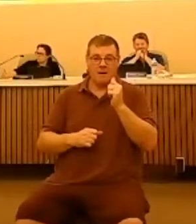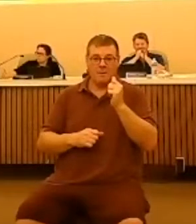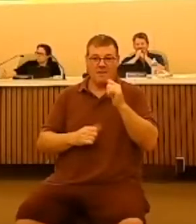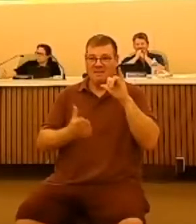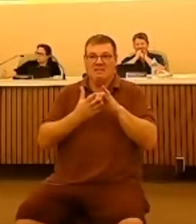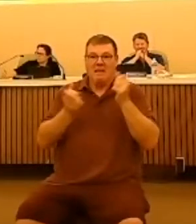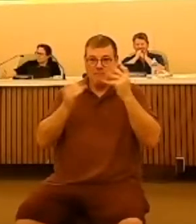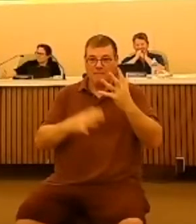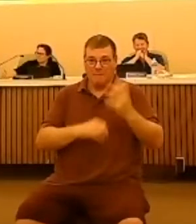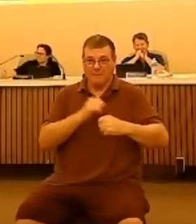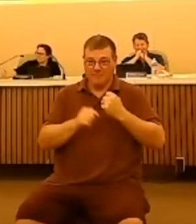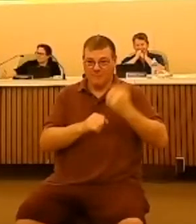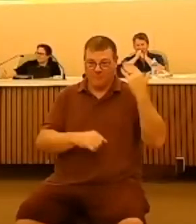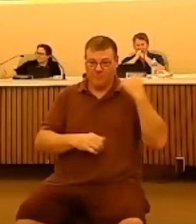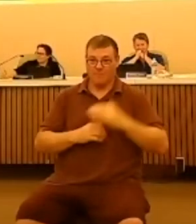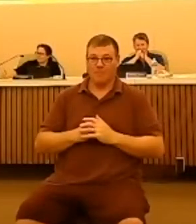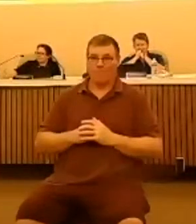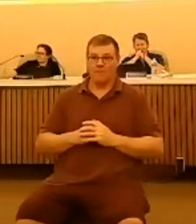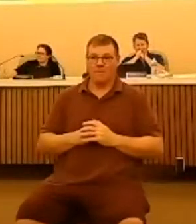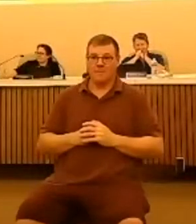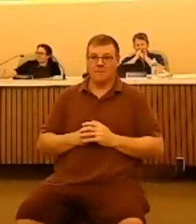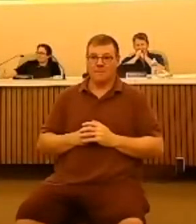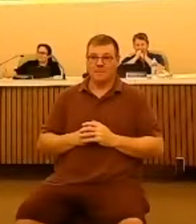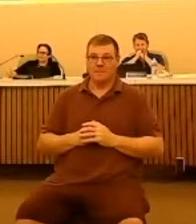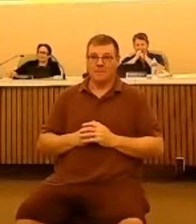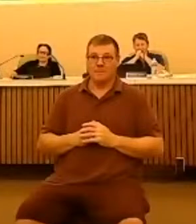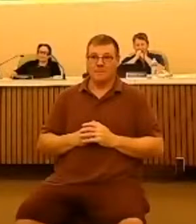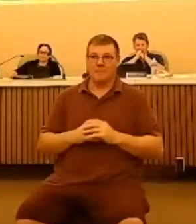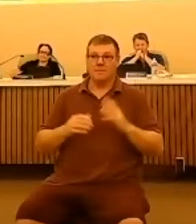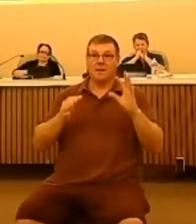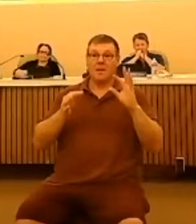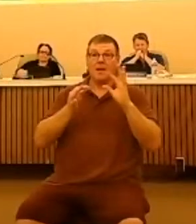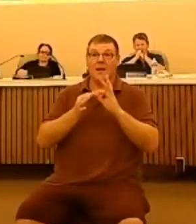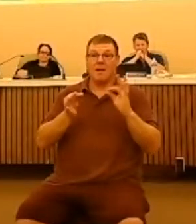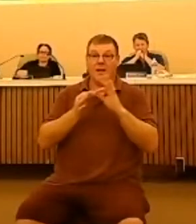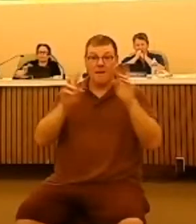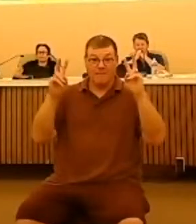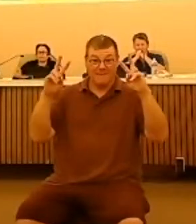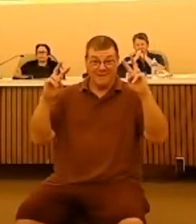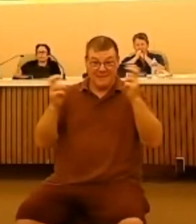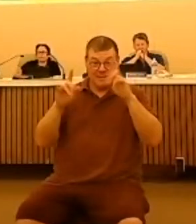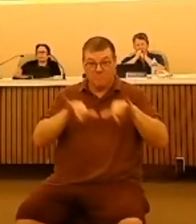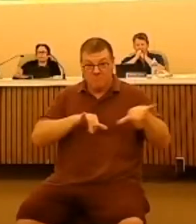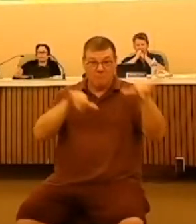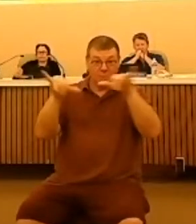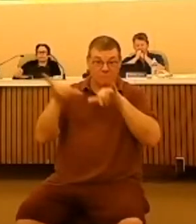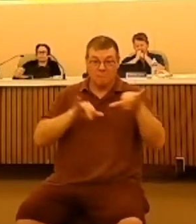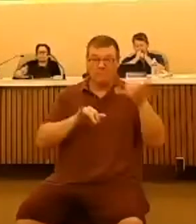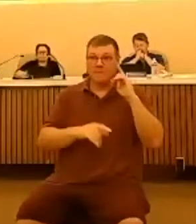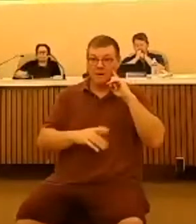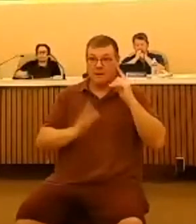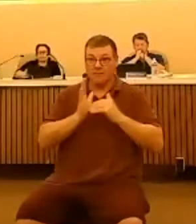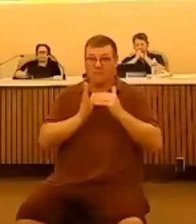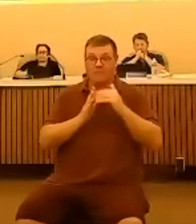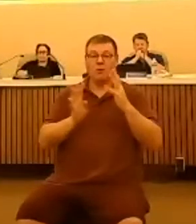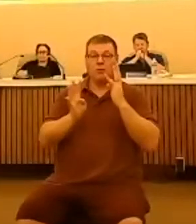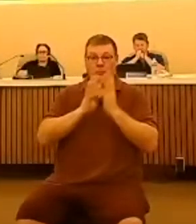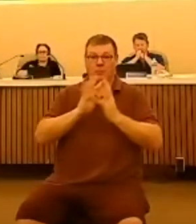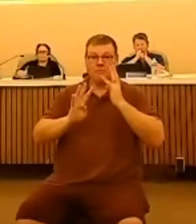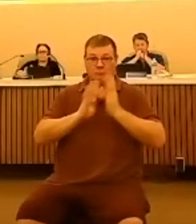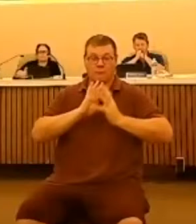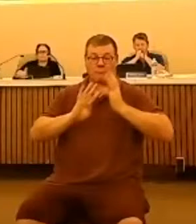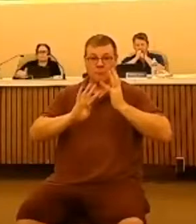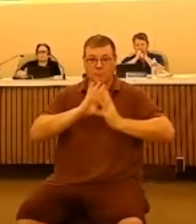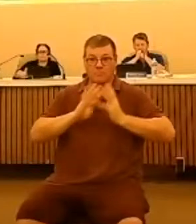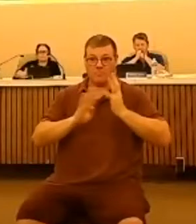ago. And I just, the common theme here, or what we hear very frequently, is traffic, traffic, traffic,